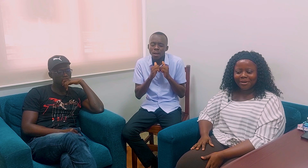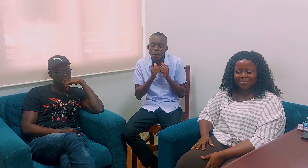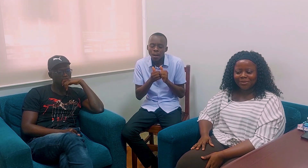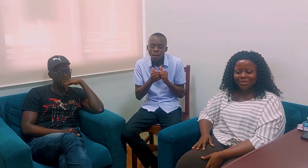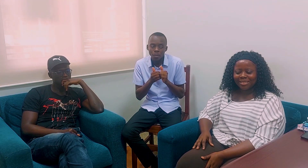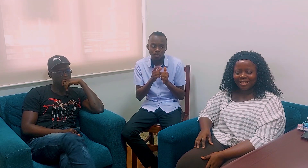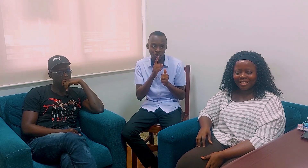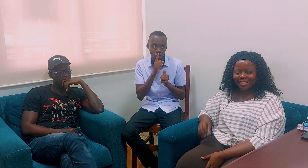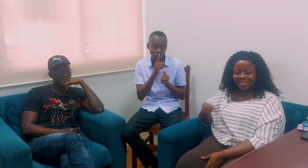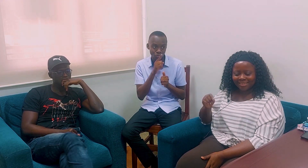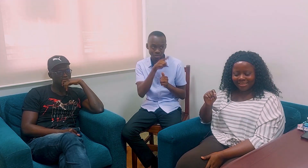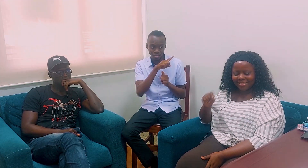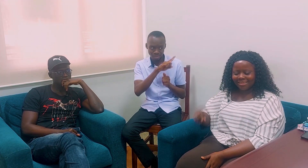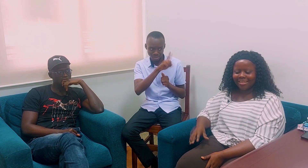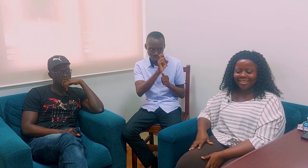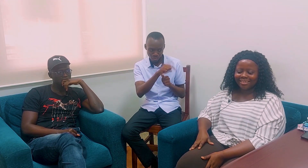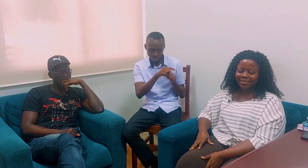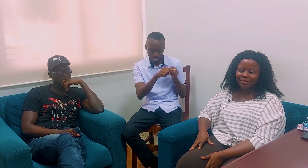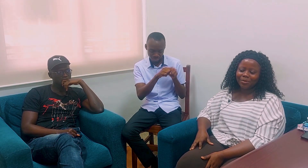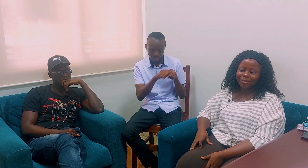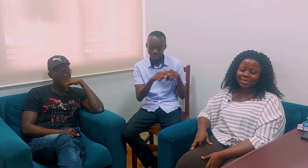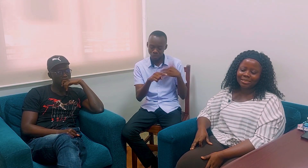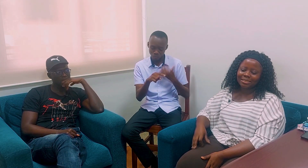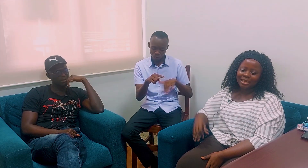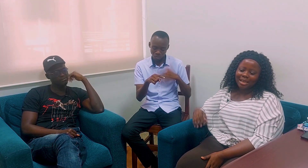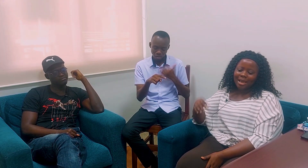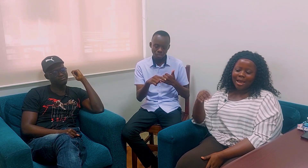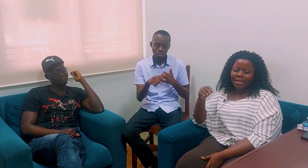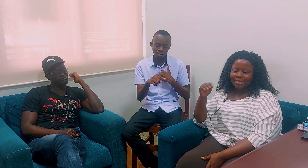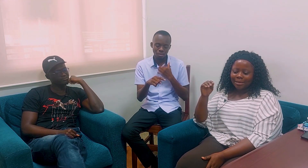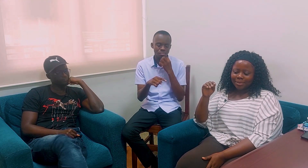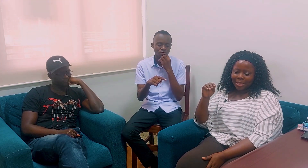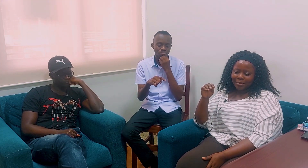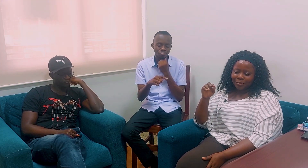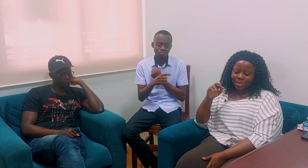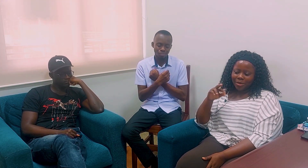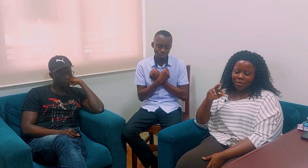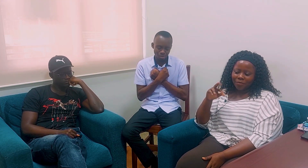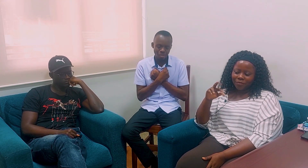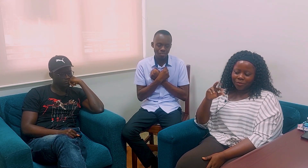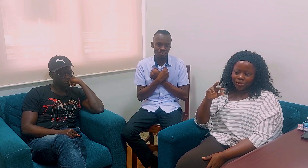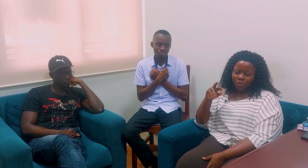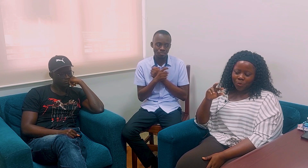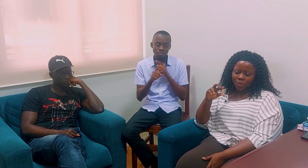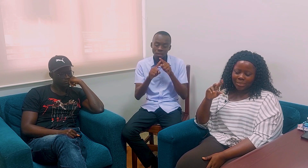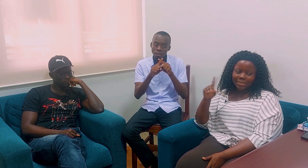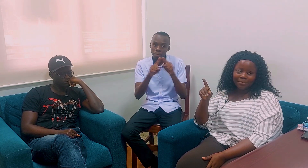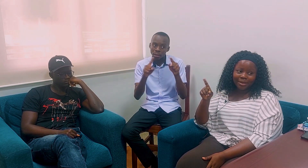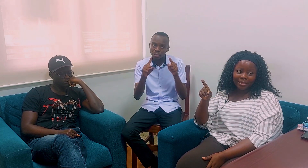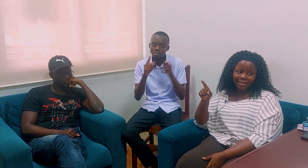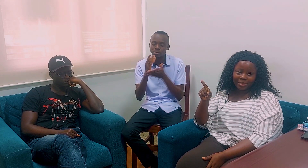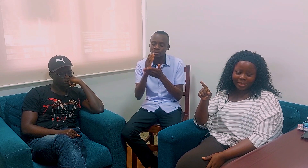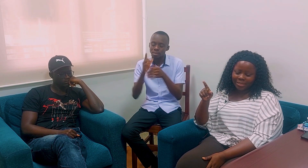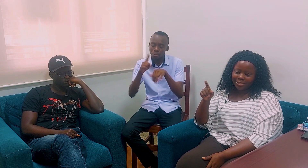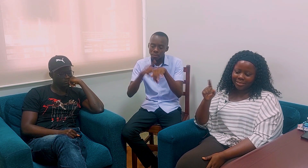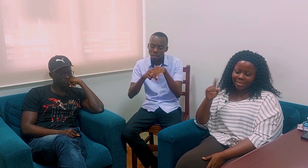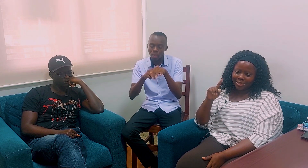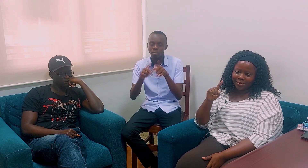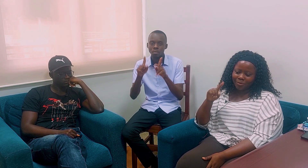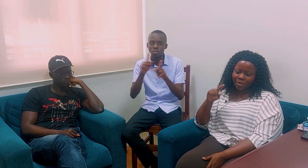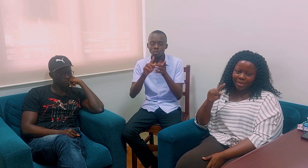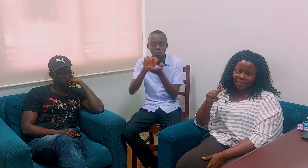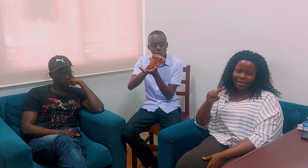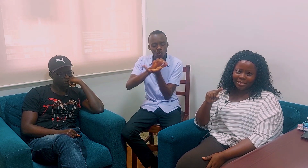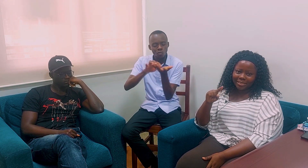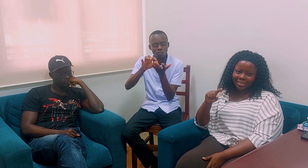and I'm happy to hear, because sometimes we get confused with what sympathy is